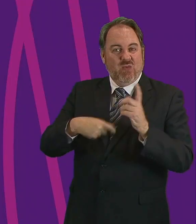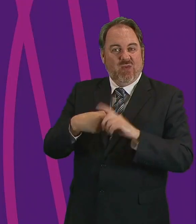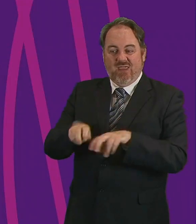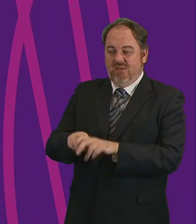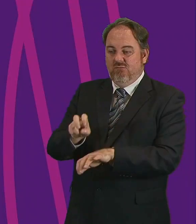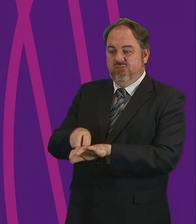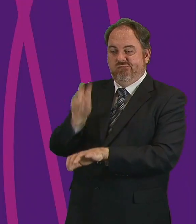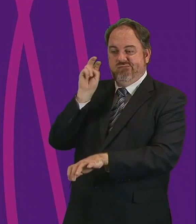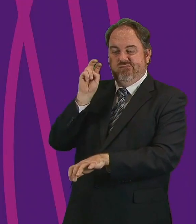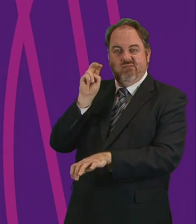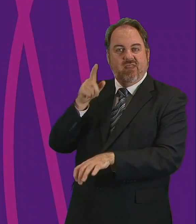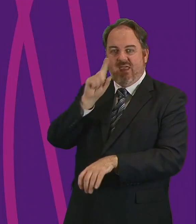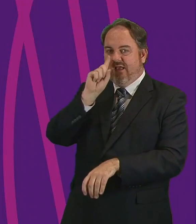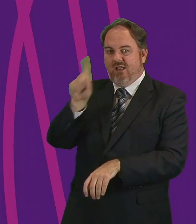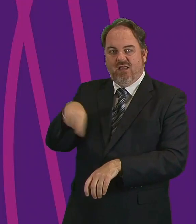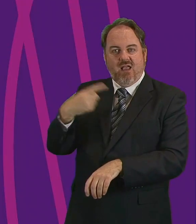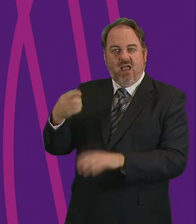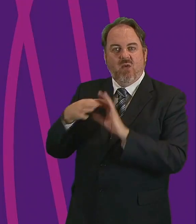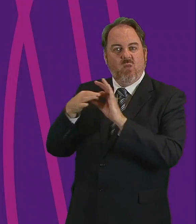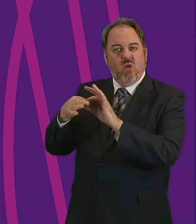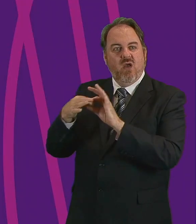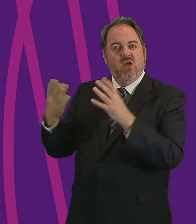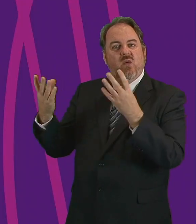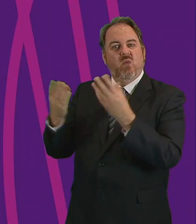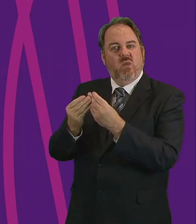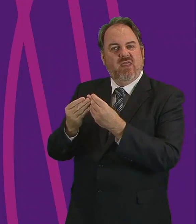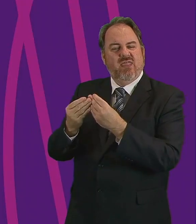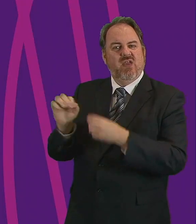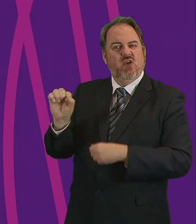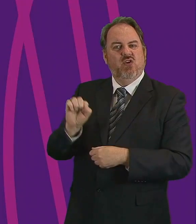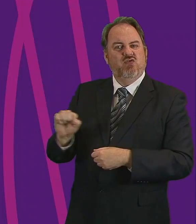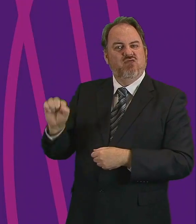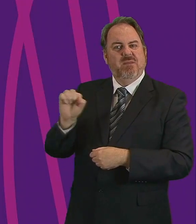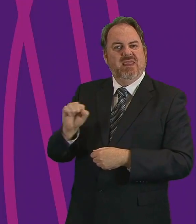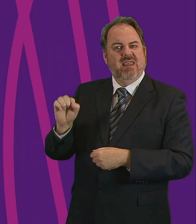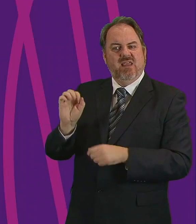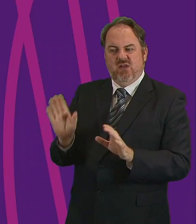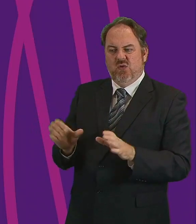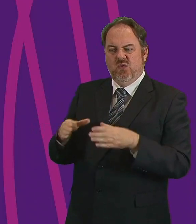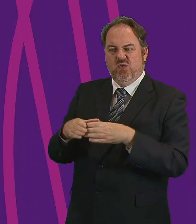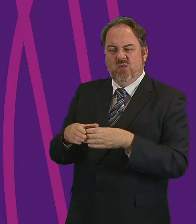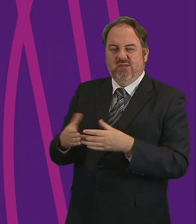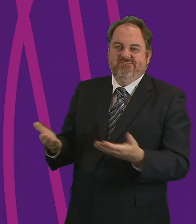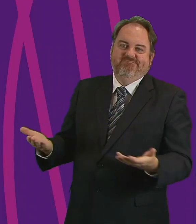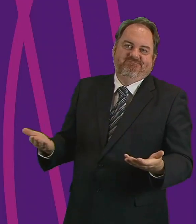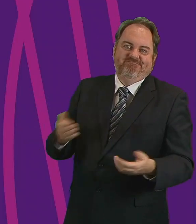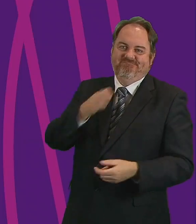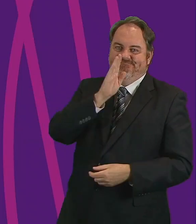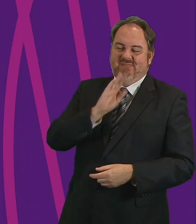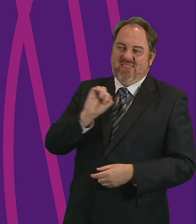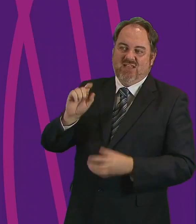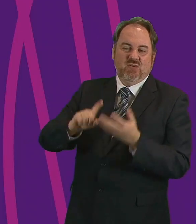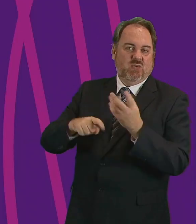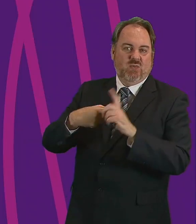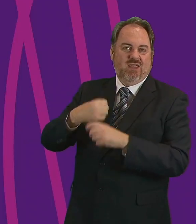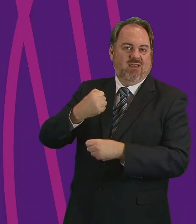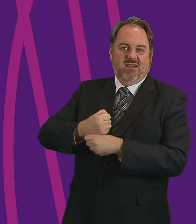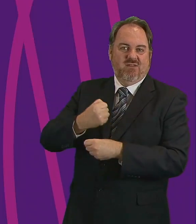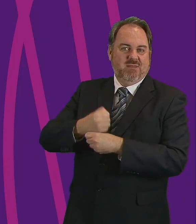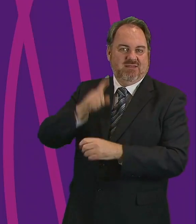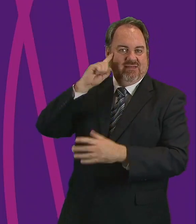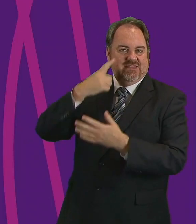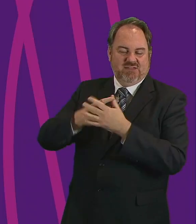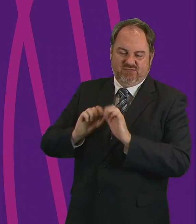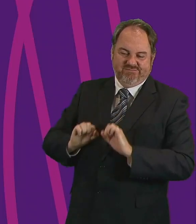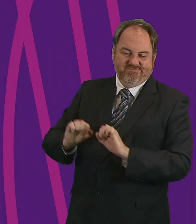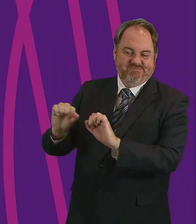the ability to work collectively with other EU countries as a full Member State, but that is a result of UK government choices. And as